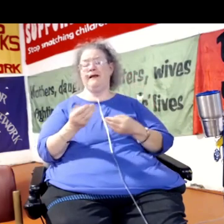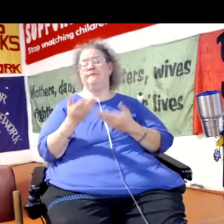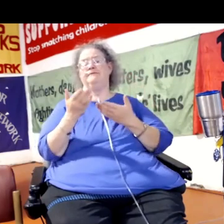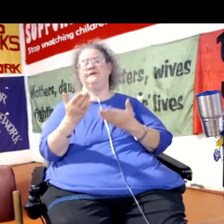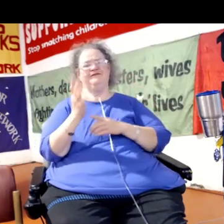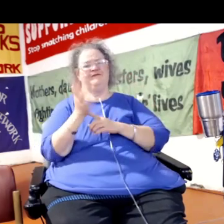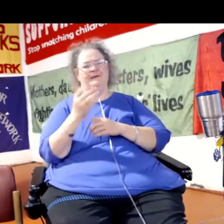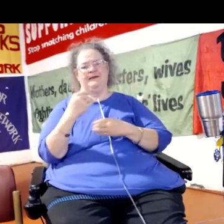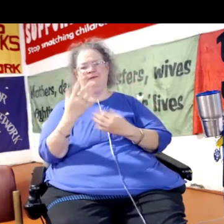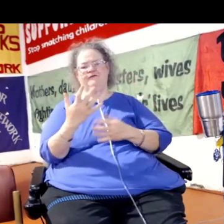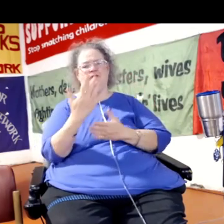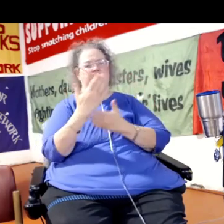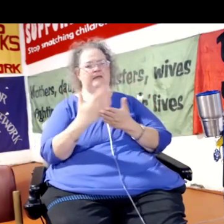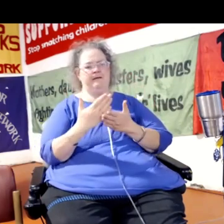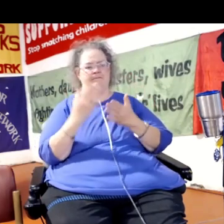5 minutes.